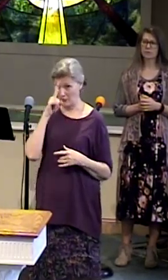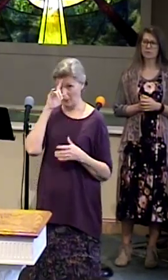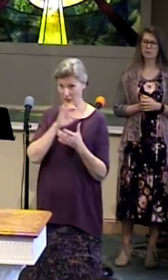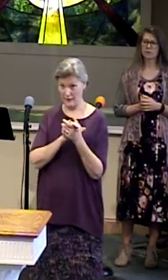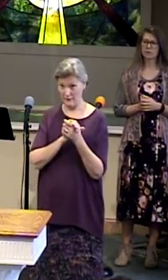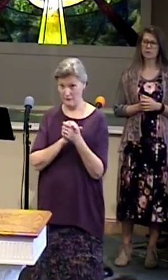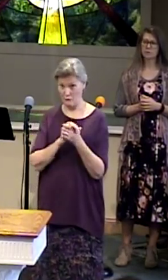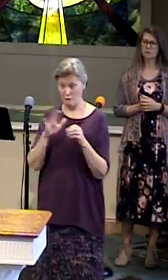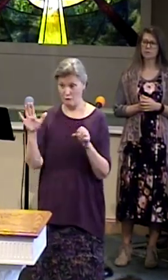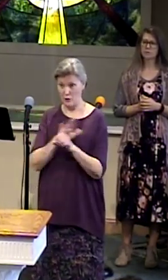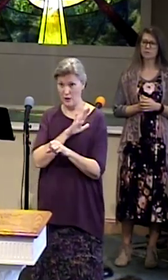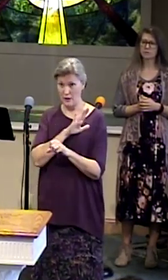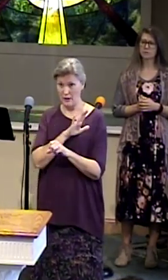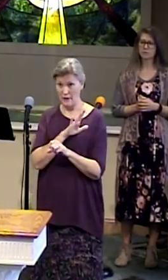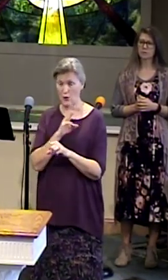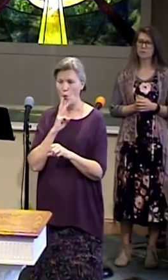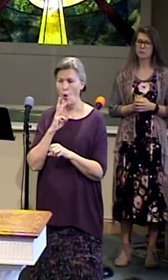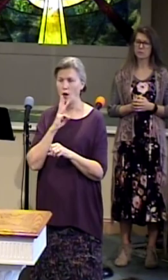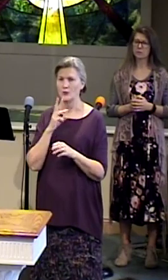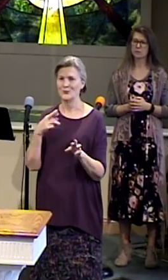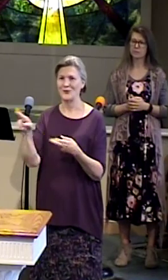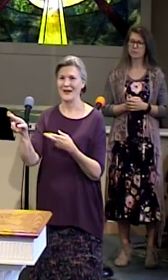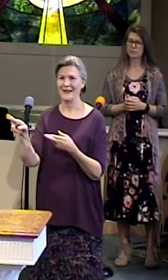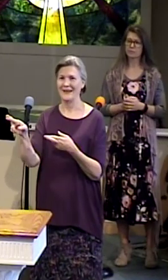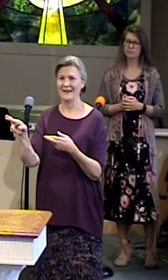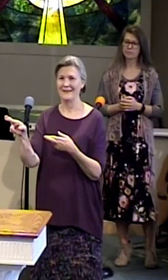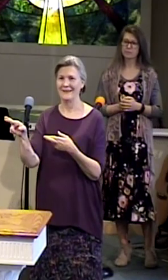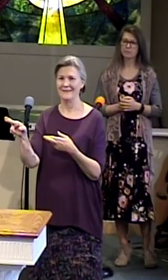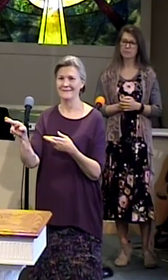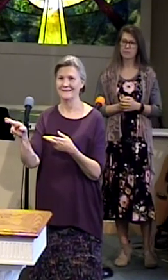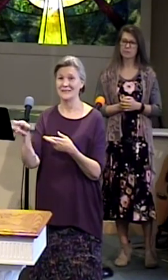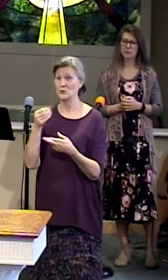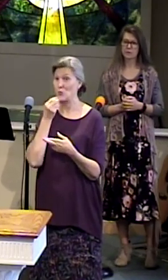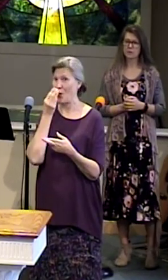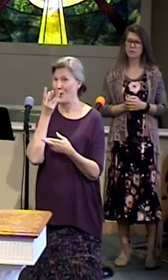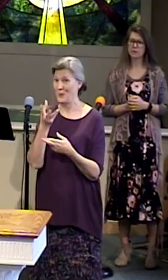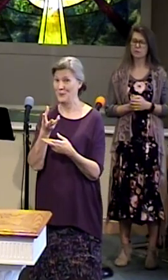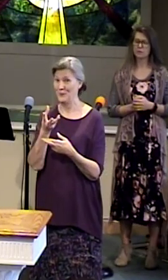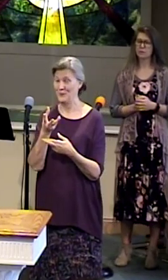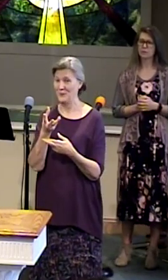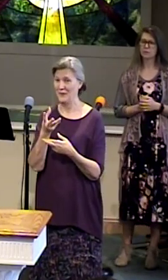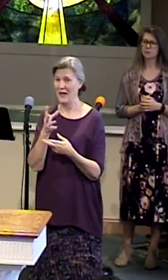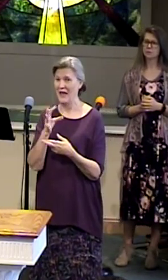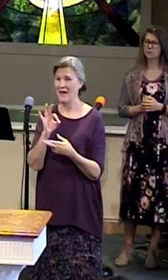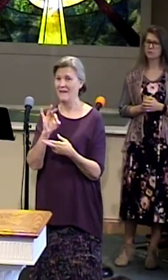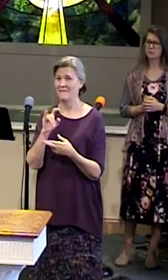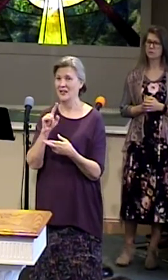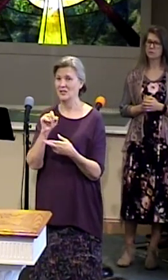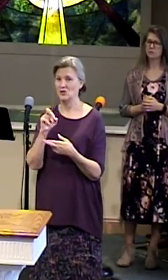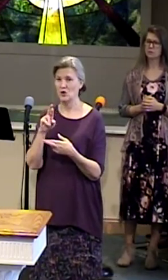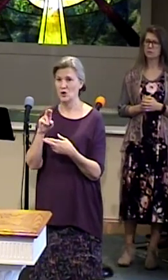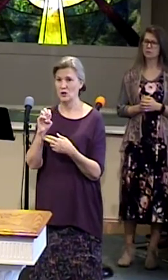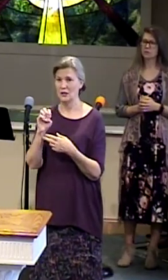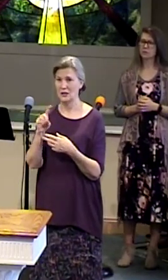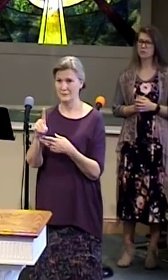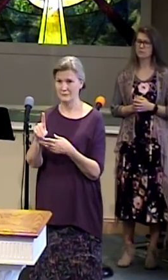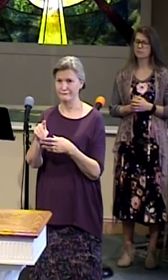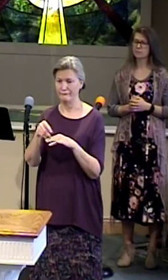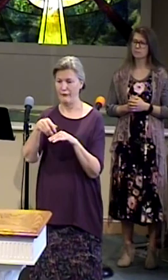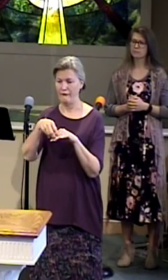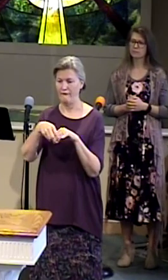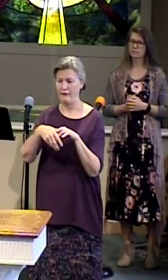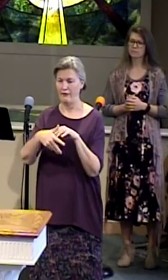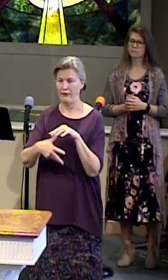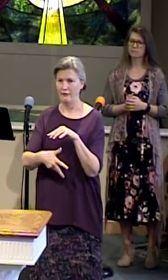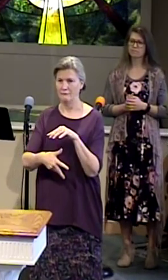the water's hot, it's filtered, and it's ready. What doth hinder you? If you have a disease in your